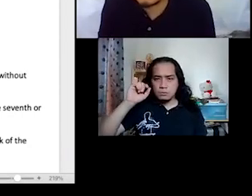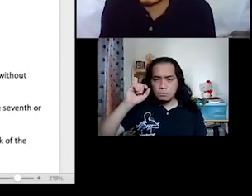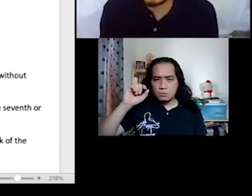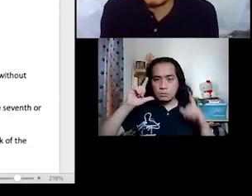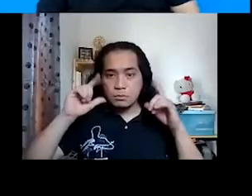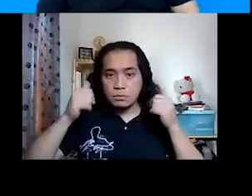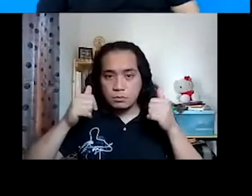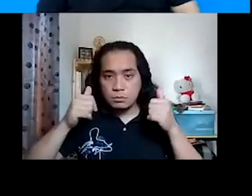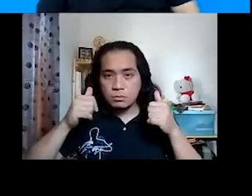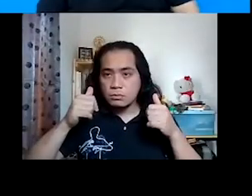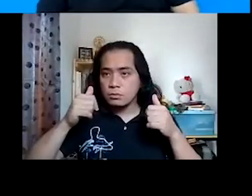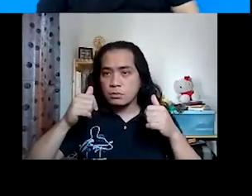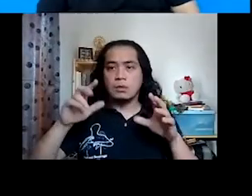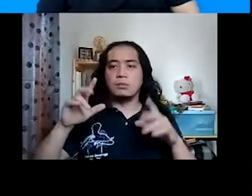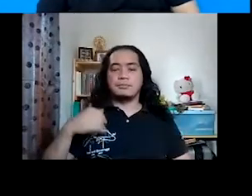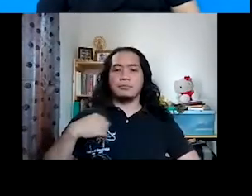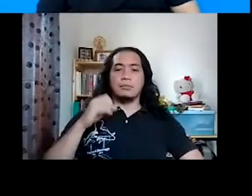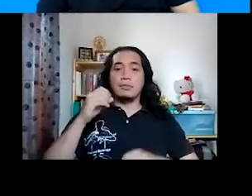So this is Peeps.